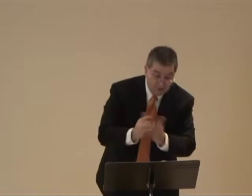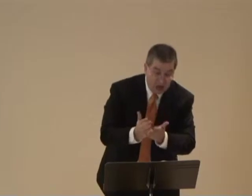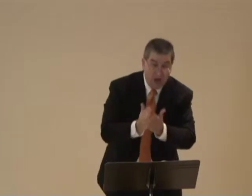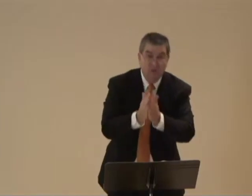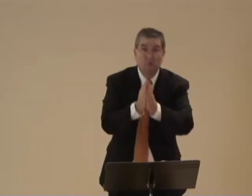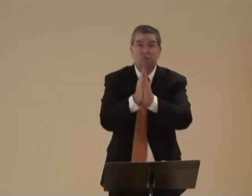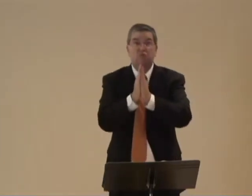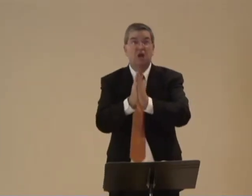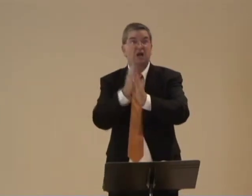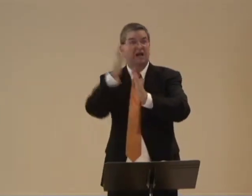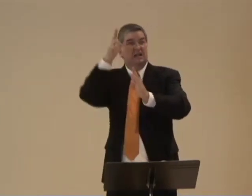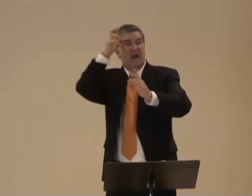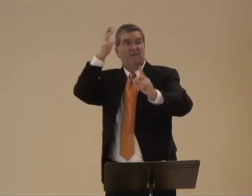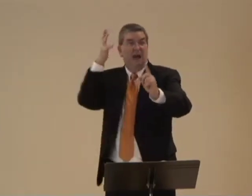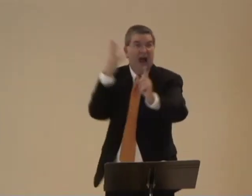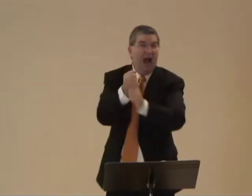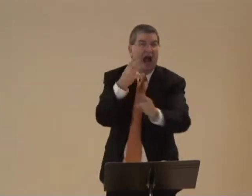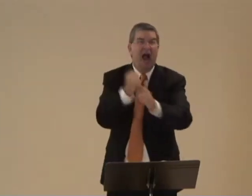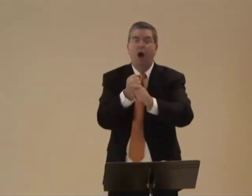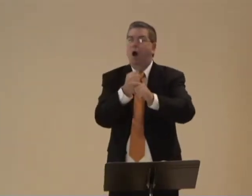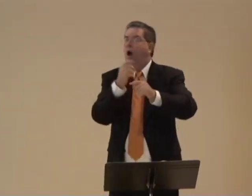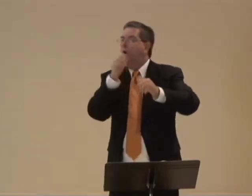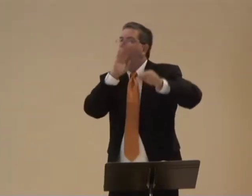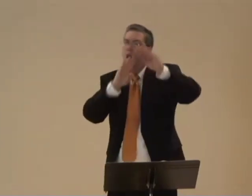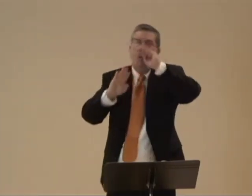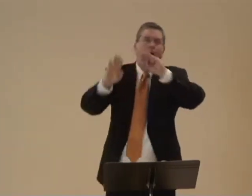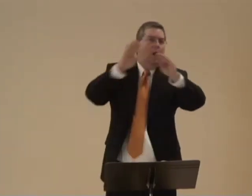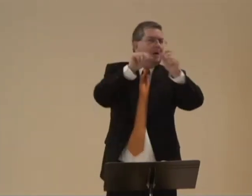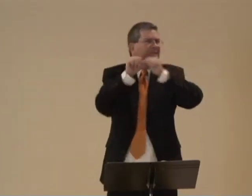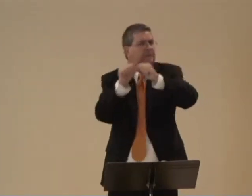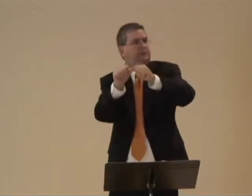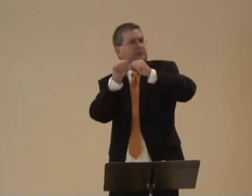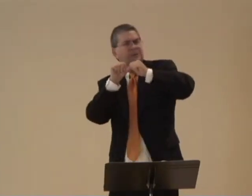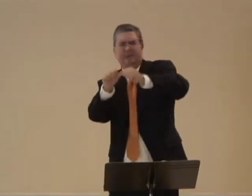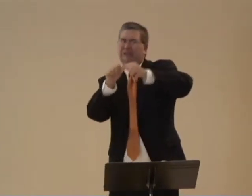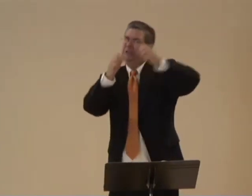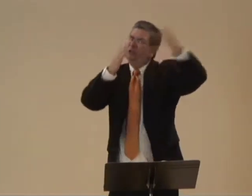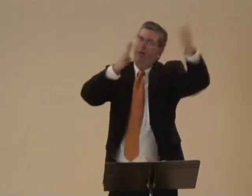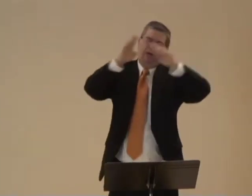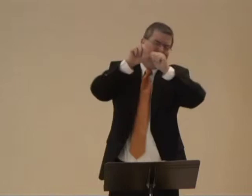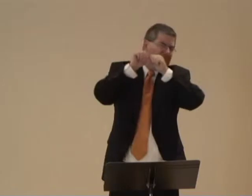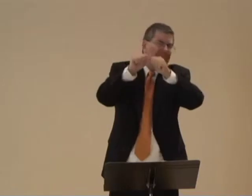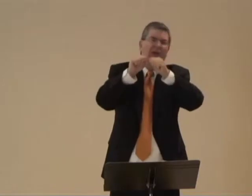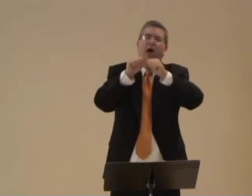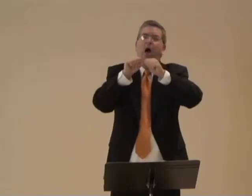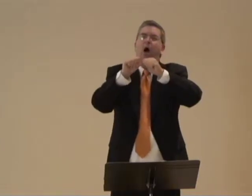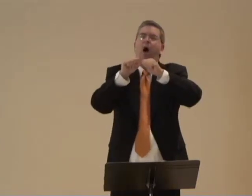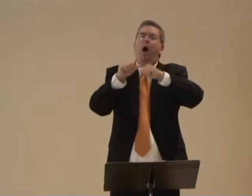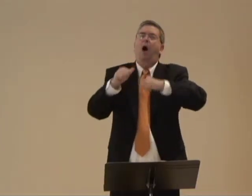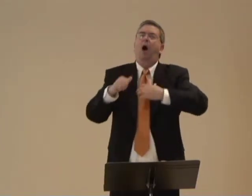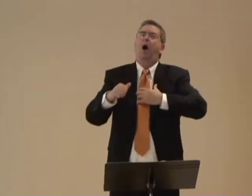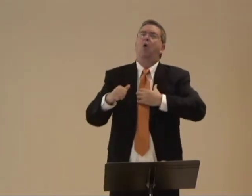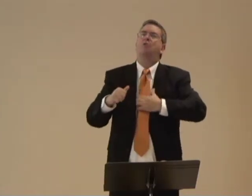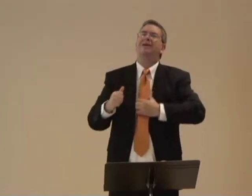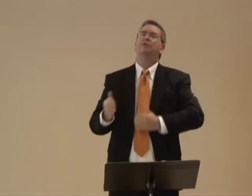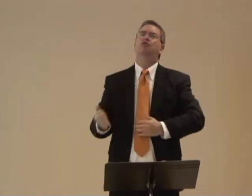If you come to church, you read the Bible, you pray, God will attack you and you'll have frustration.